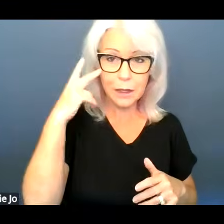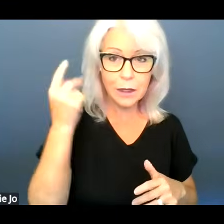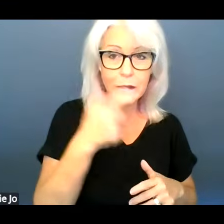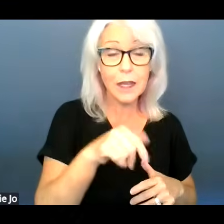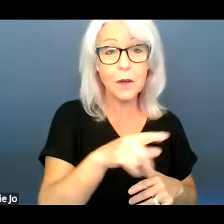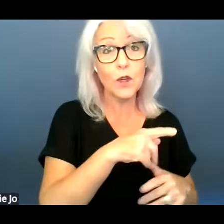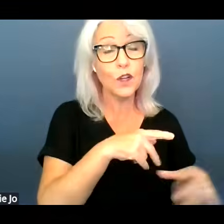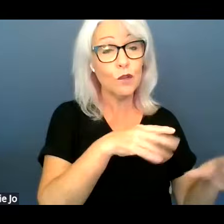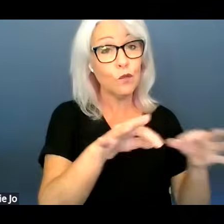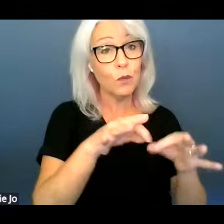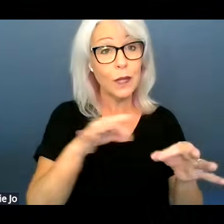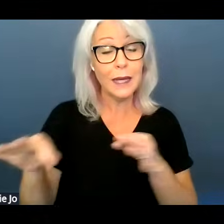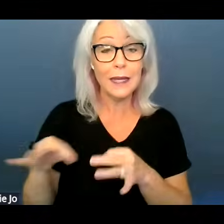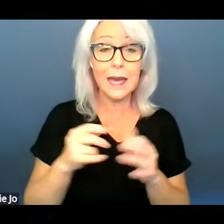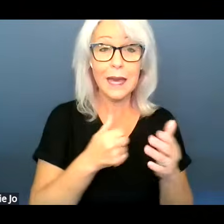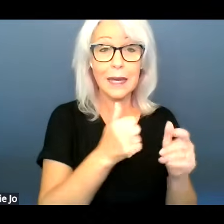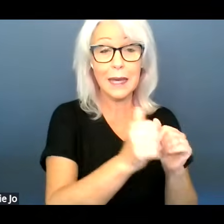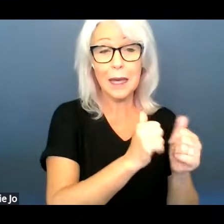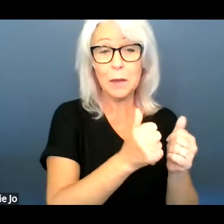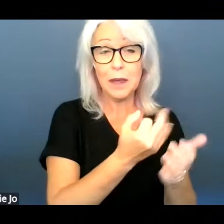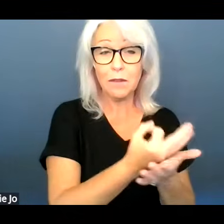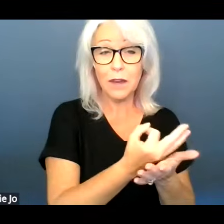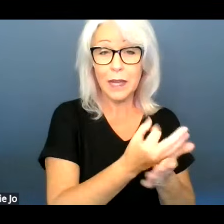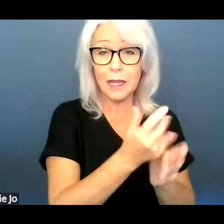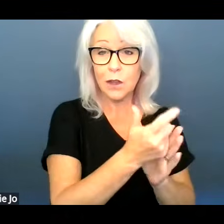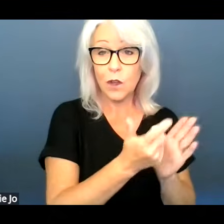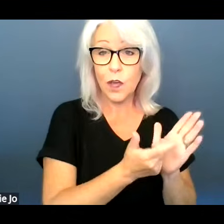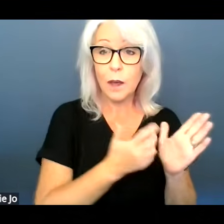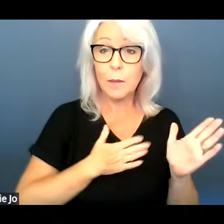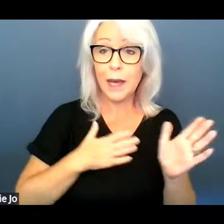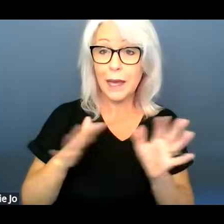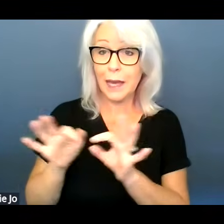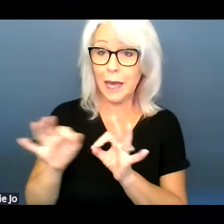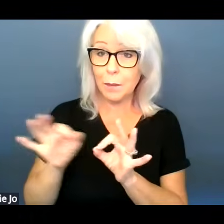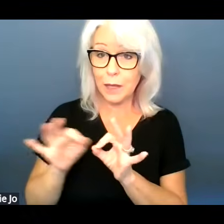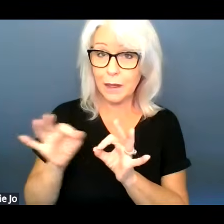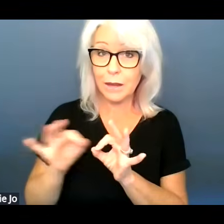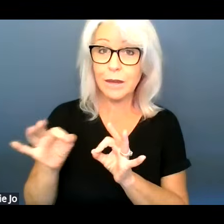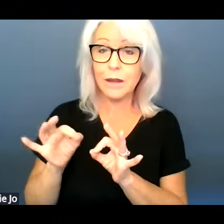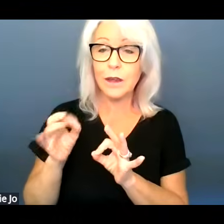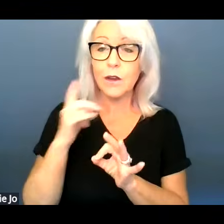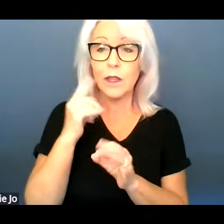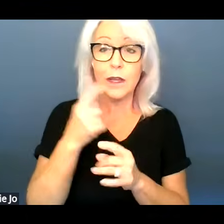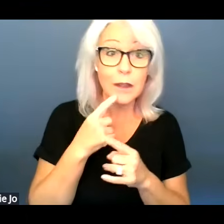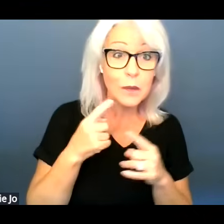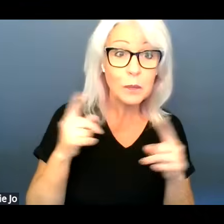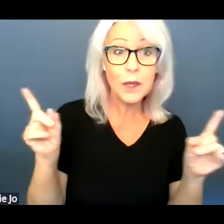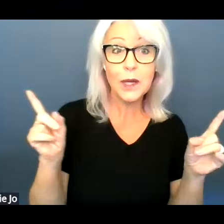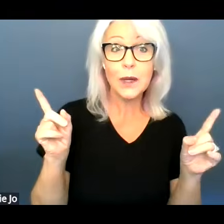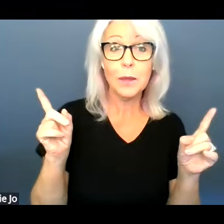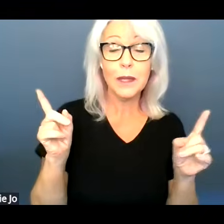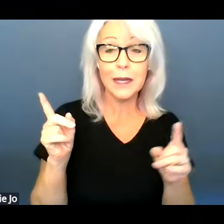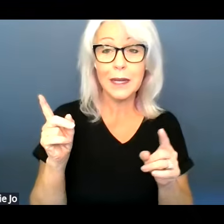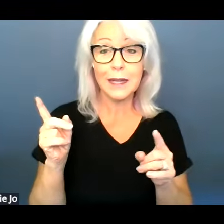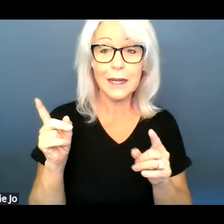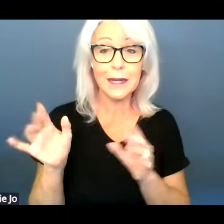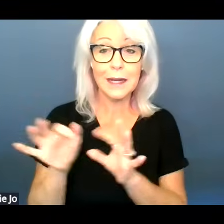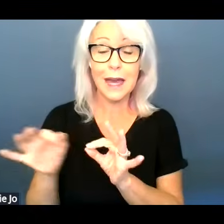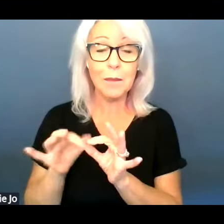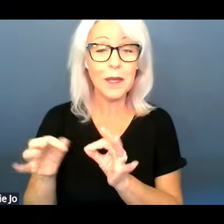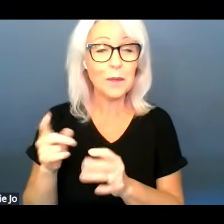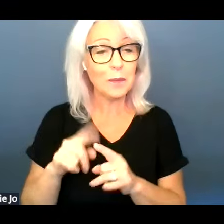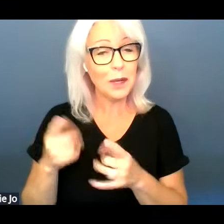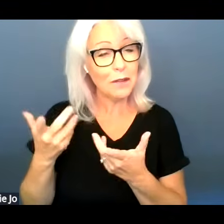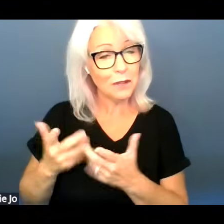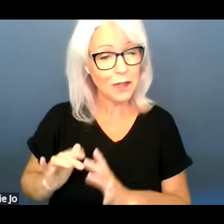general public. My comments originally were written in the spirit of public comment to persuade you, but we're talking after the decision was made,